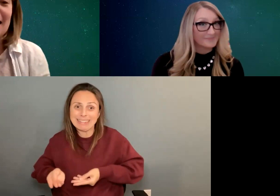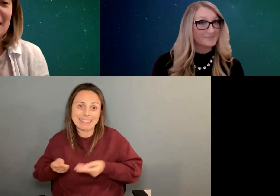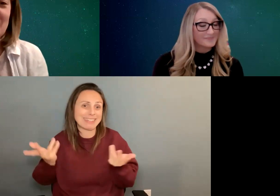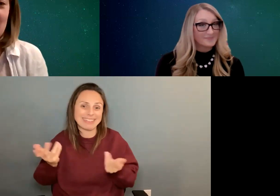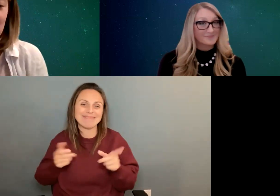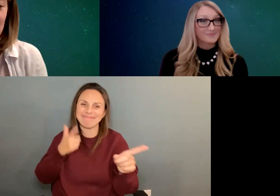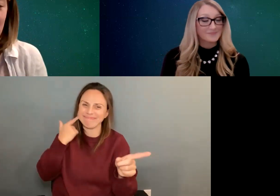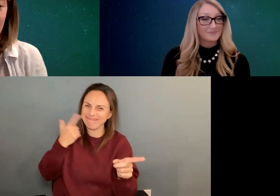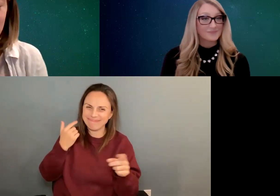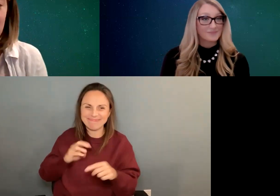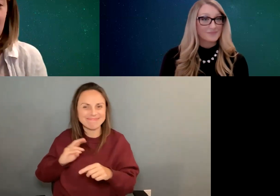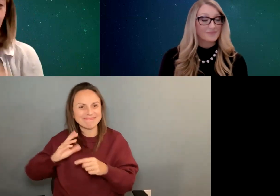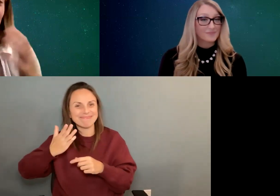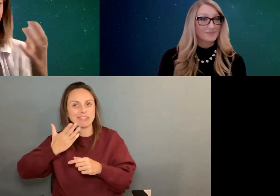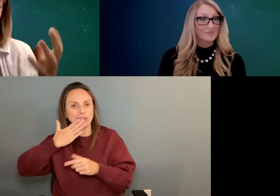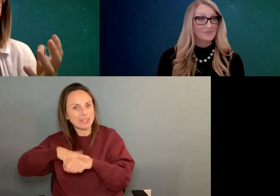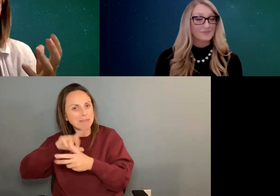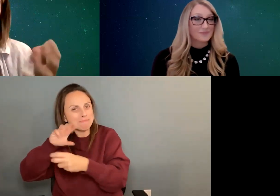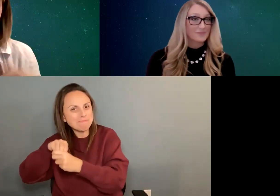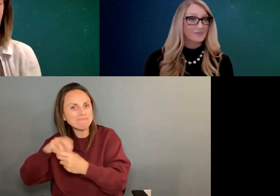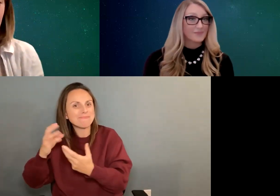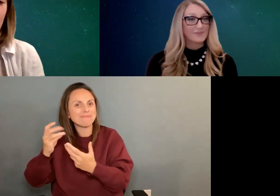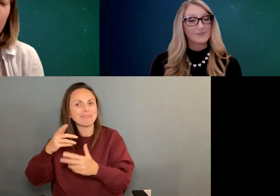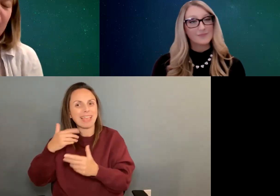example, to be able to engage, or having that